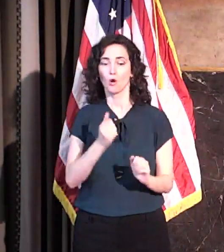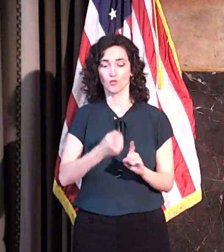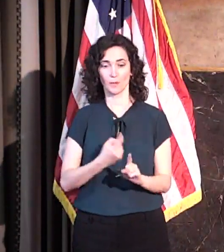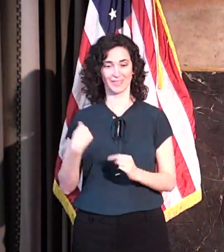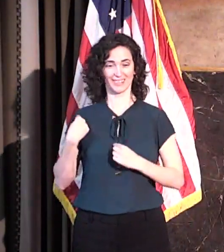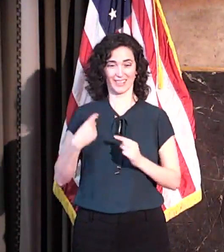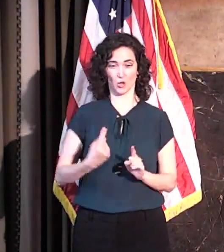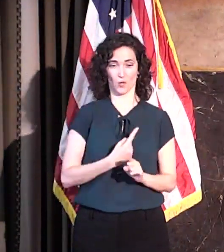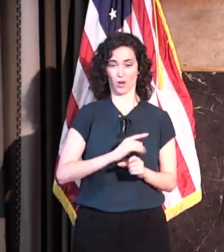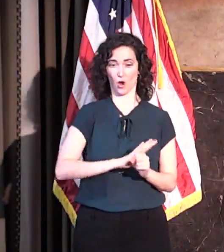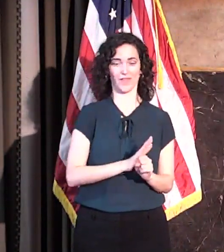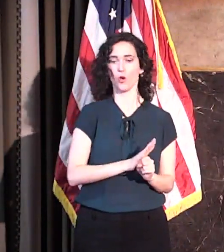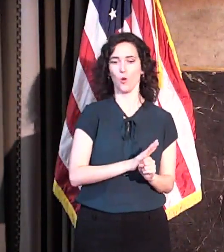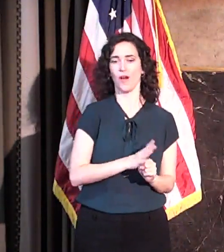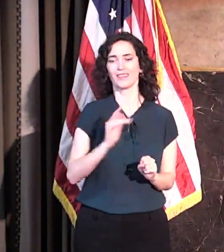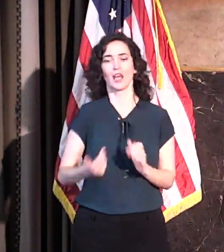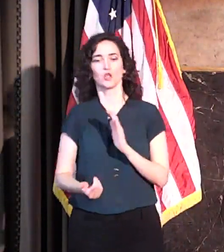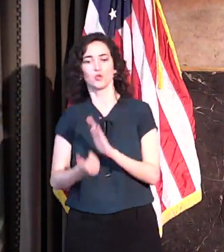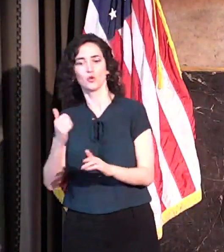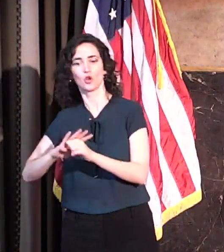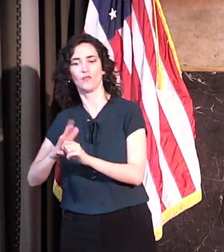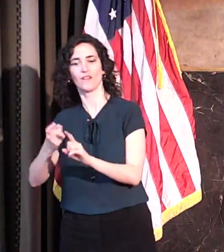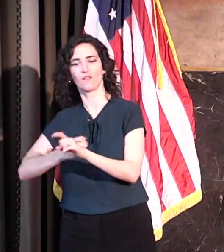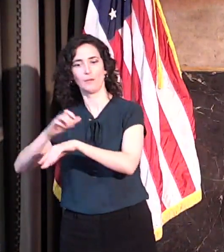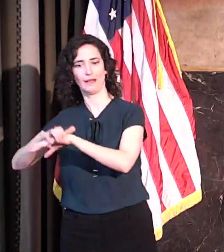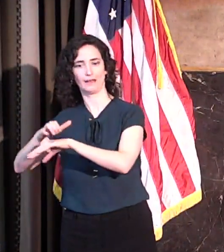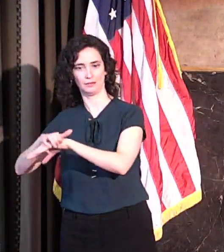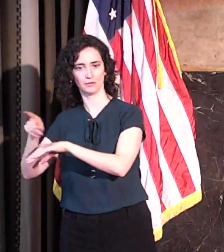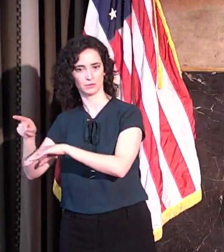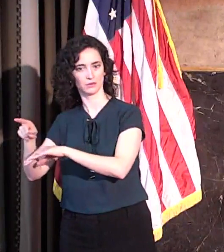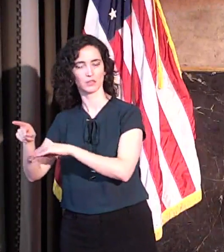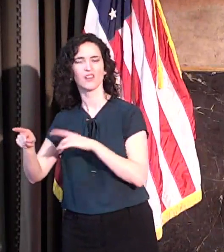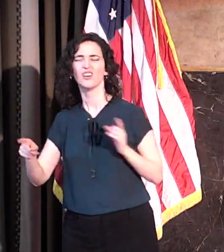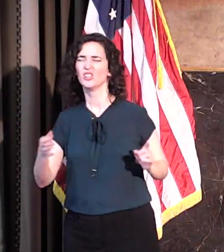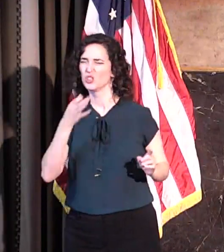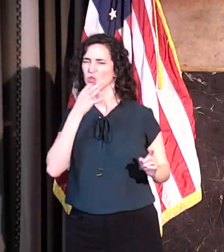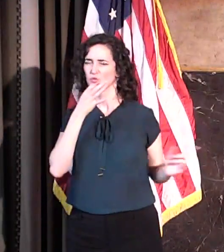concern. So Dr. Cantor is going to speak to some of this in just a moment.